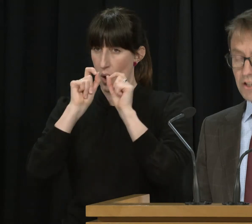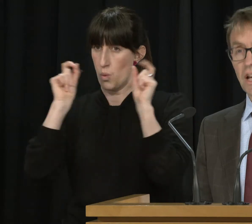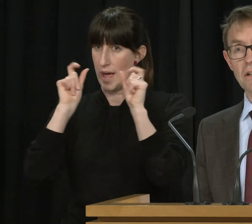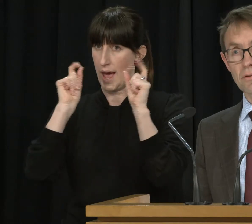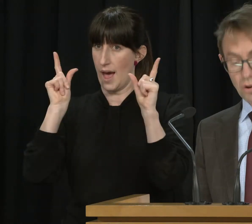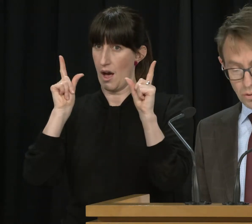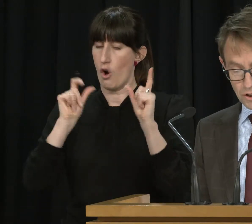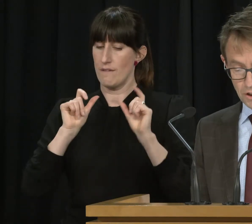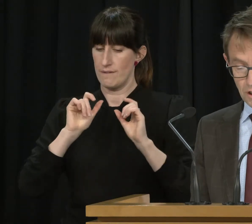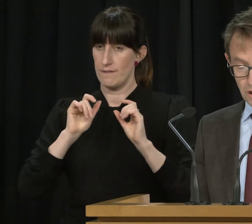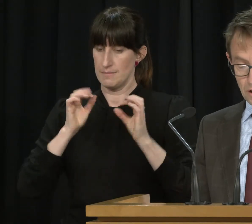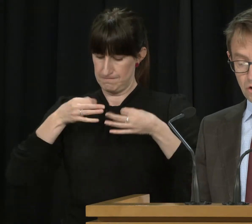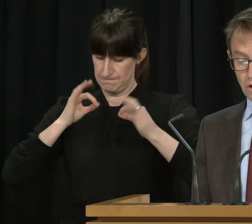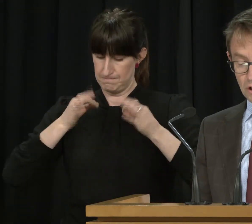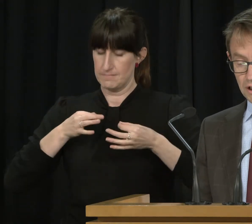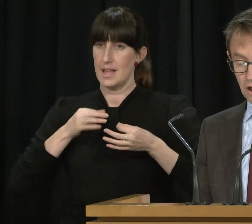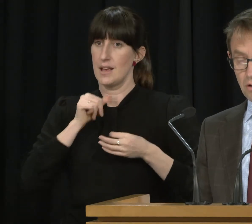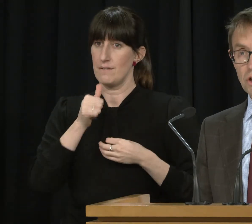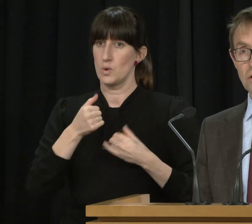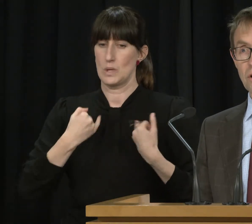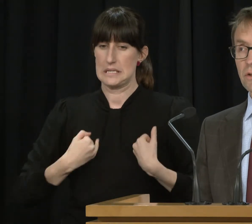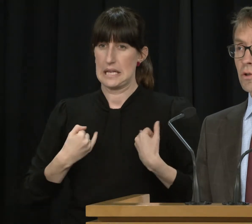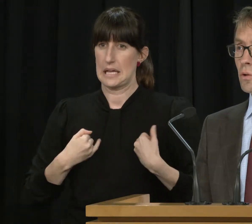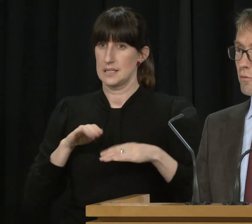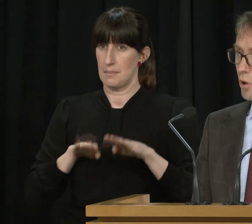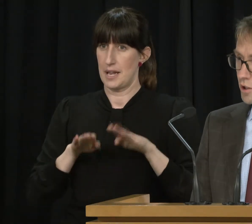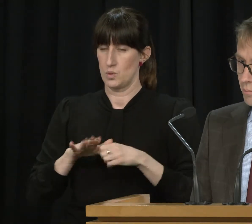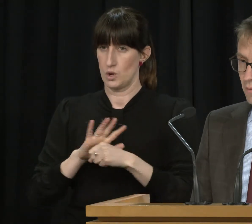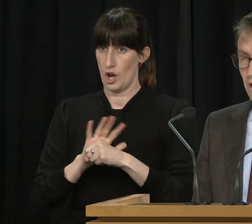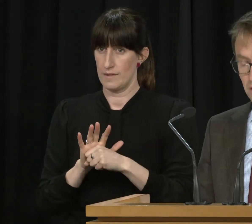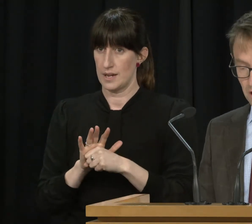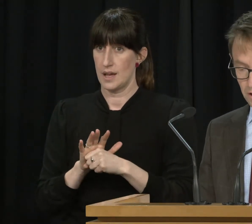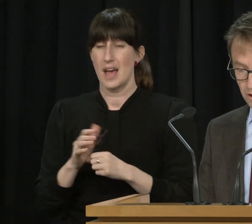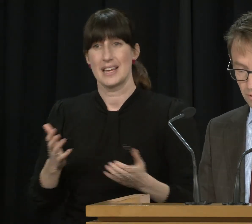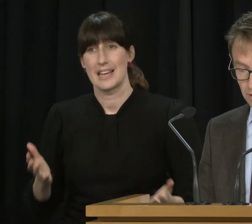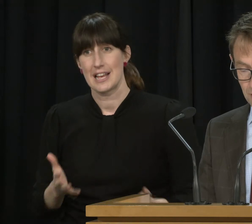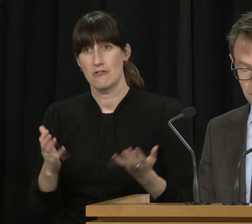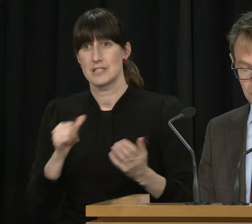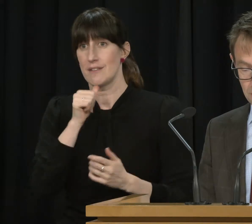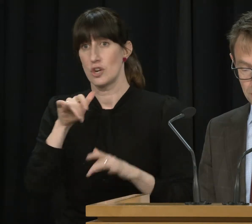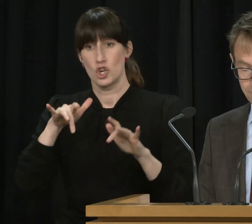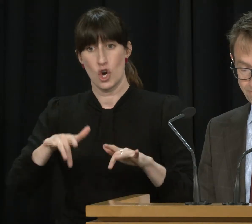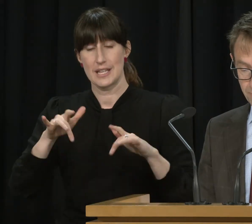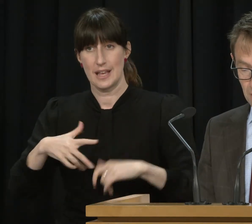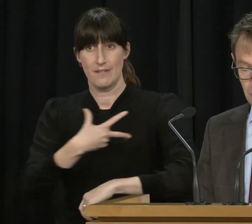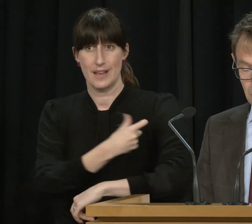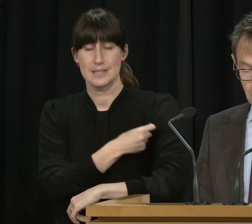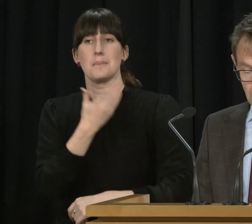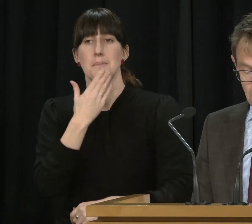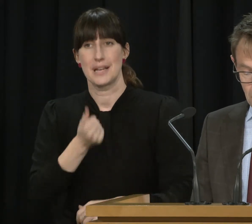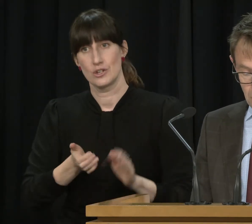health advice. And of course, I strongly encourage those of you who have not yet been vaccinated to be vaccinated.